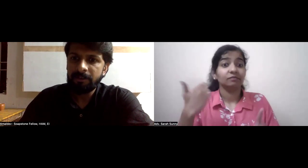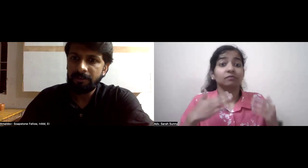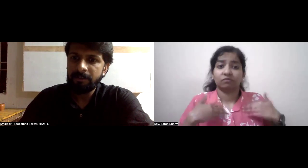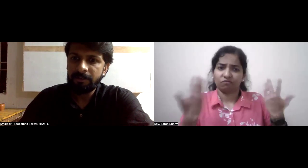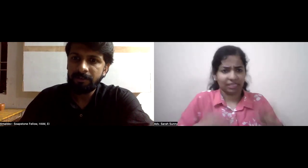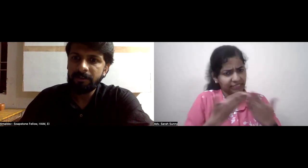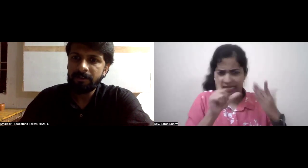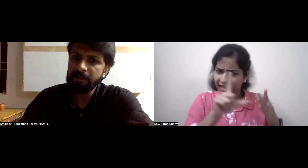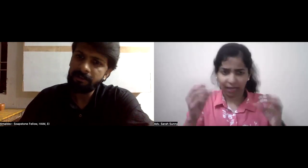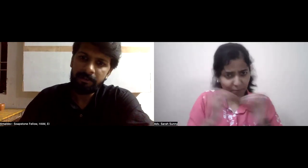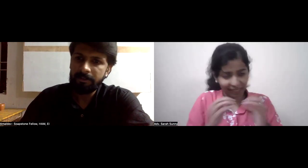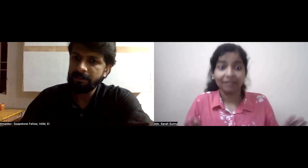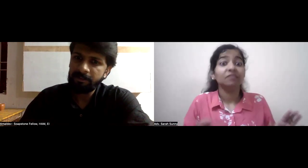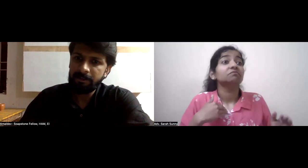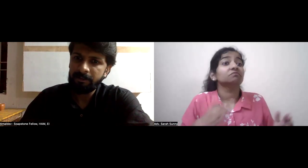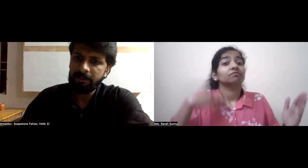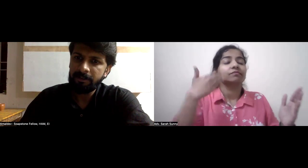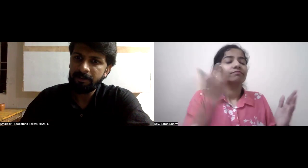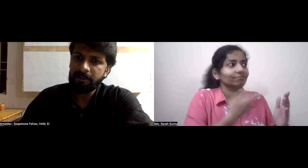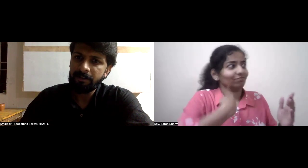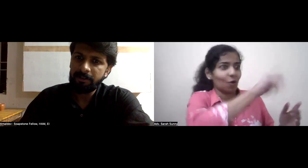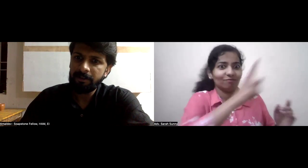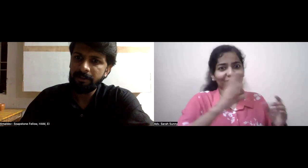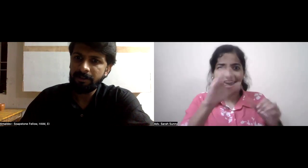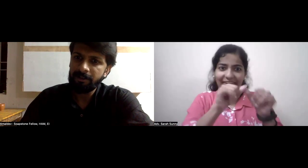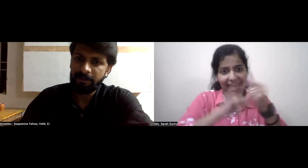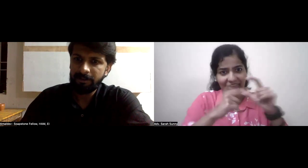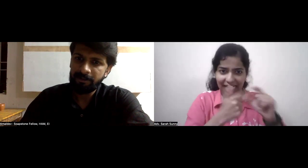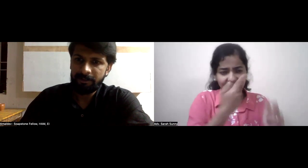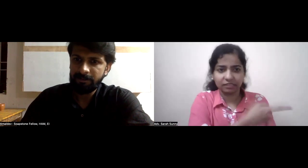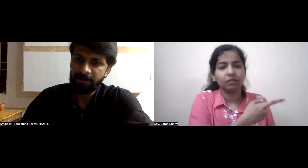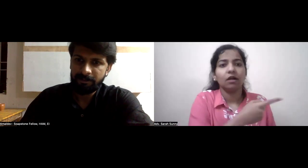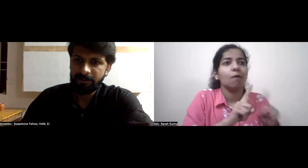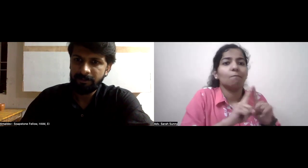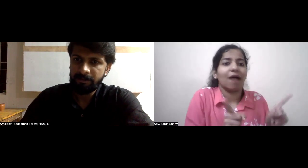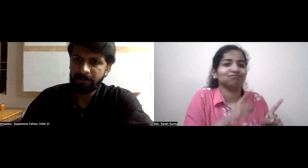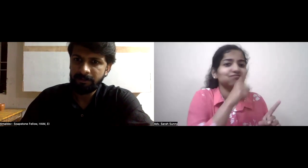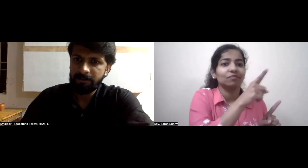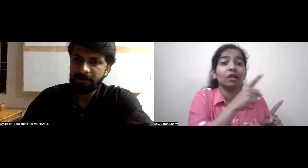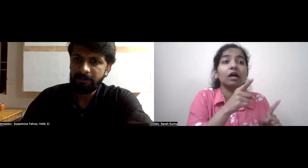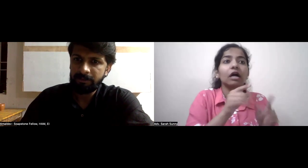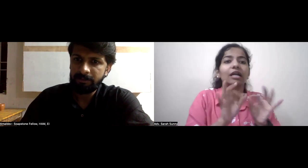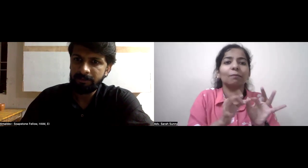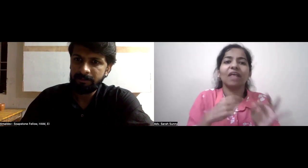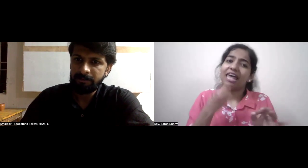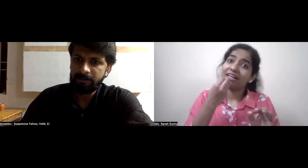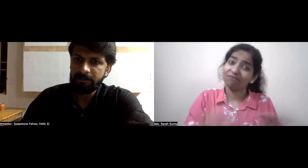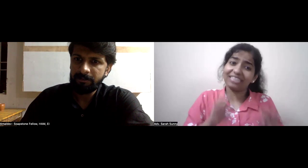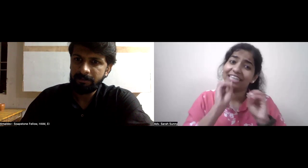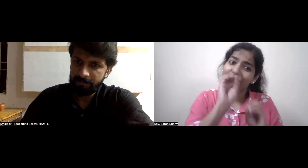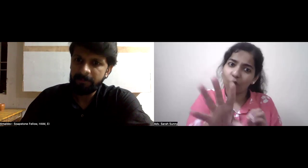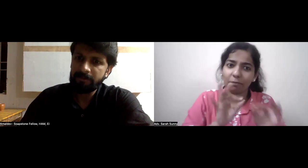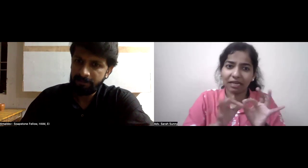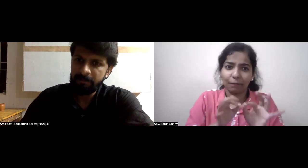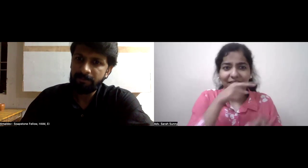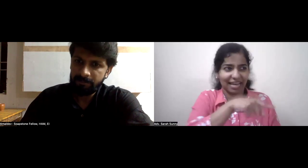So about 4 years ago, when I finished my LLB and started working as a lawyer,